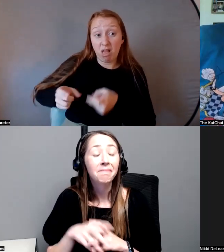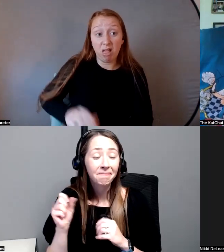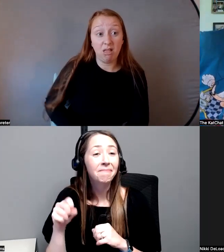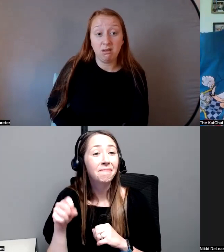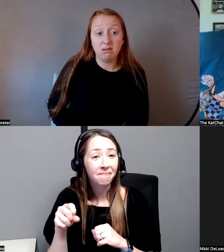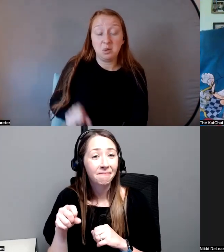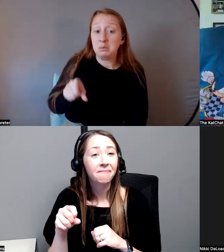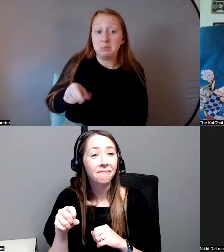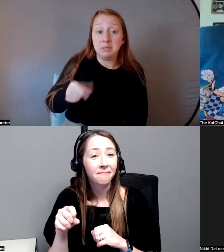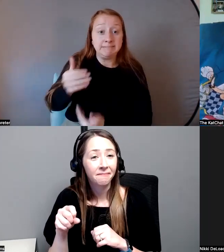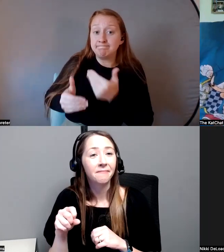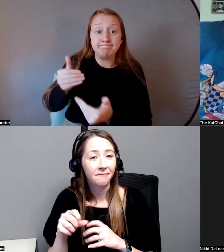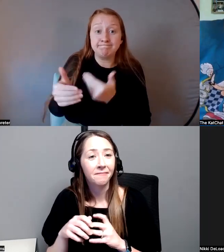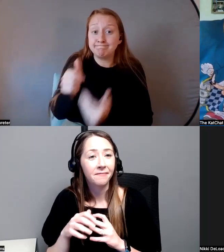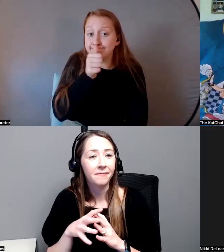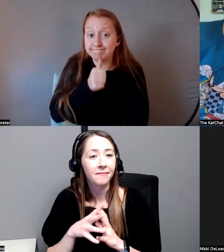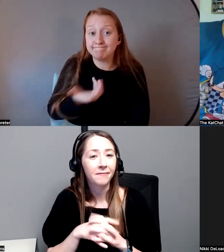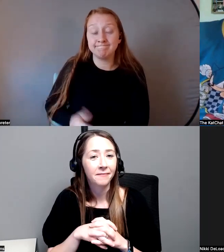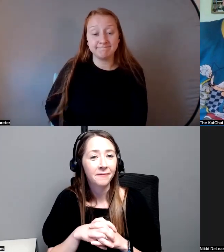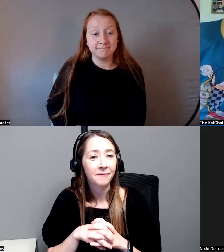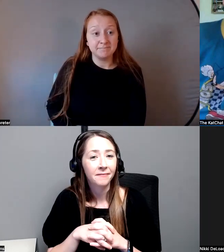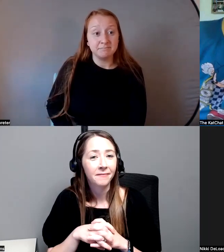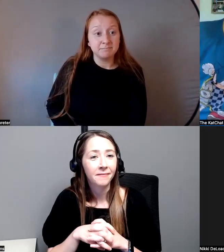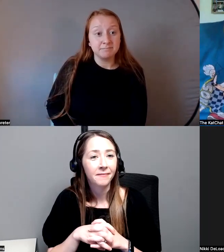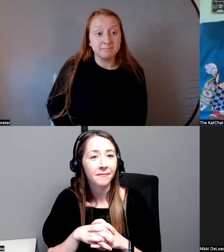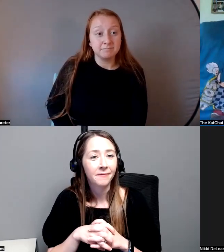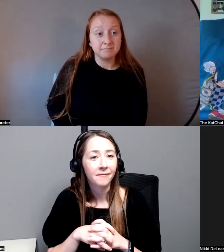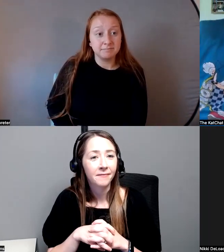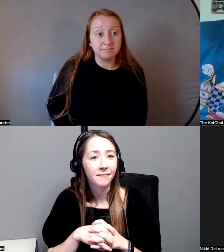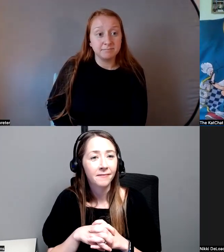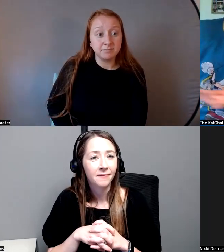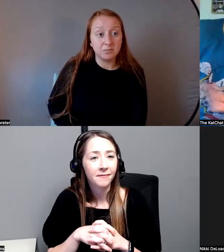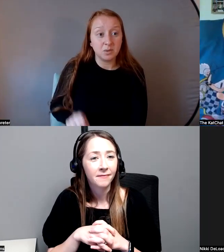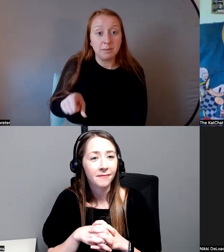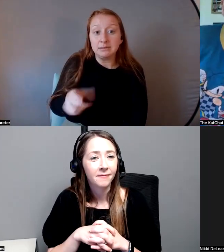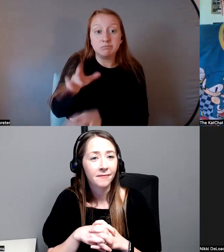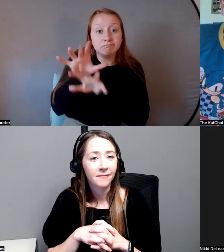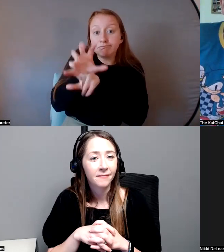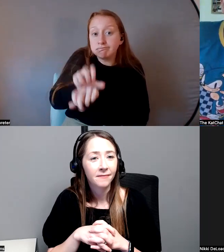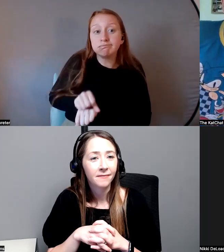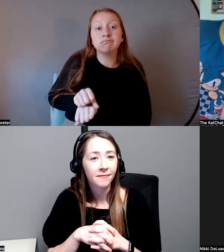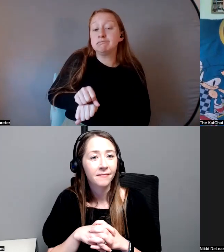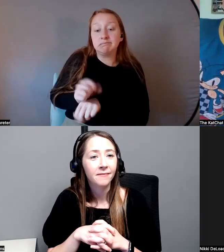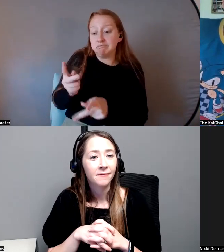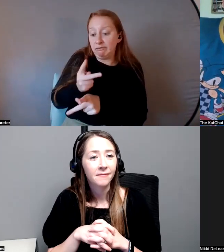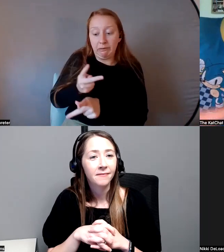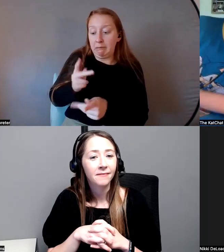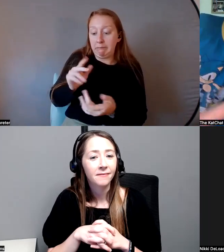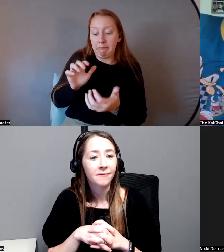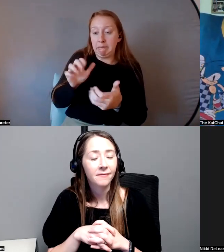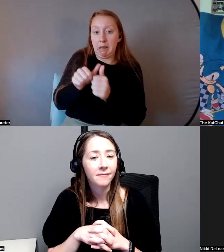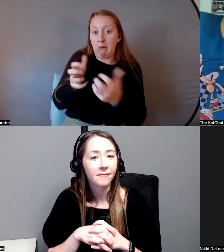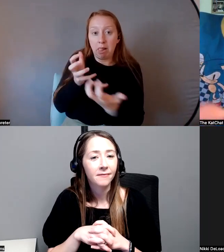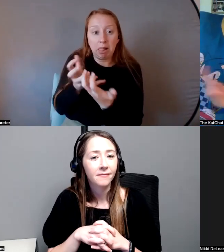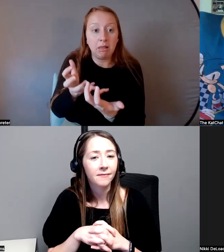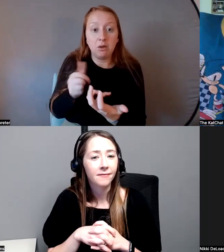gotta live with it. And like Yeah. you gotta like get used to it and make room for it. Don't try to throw